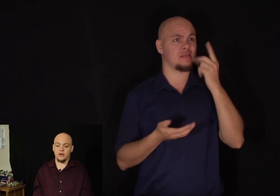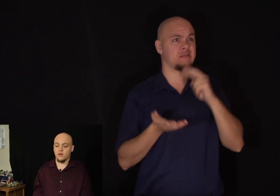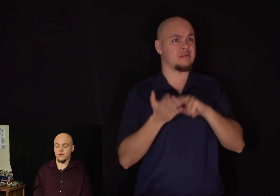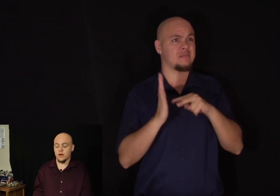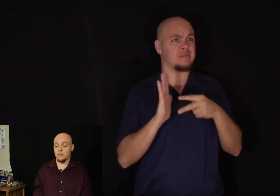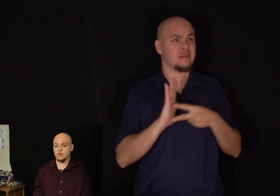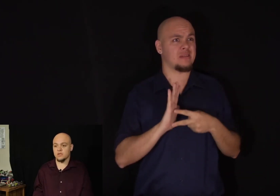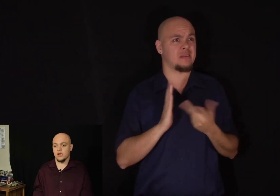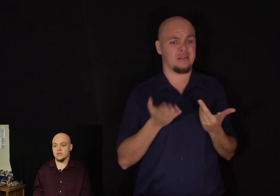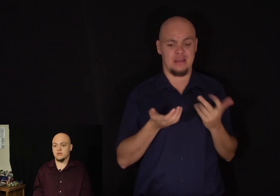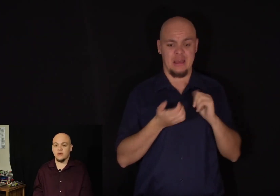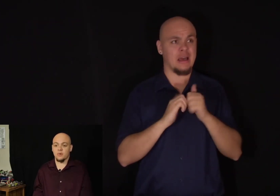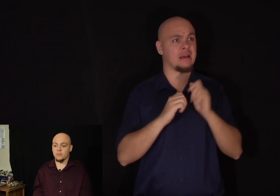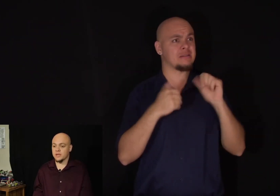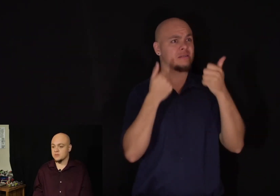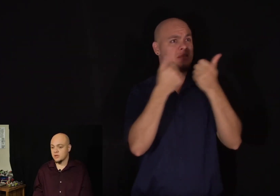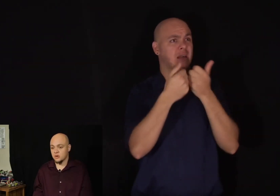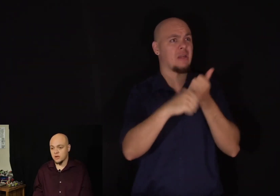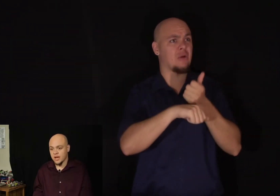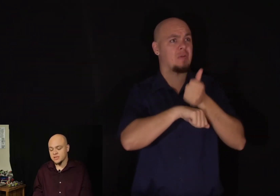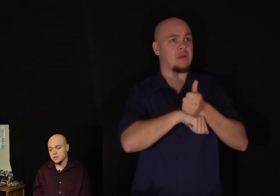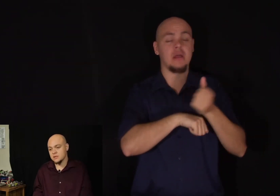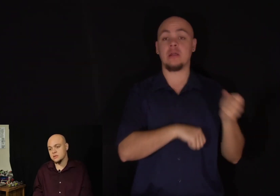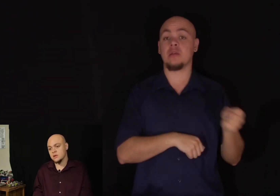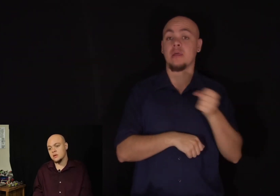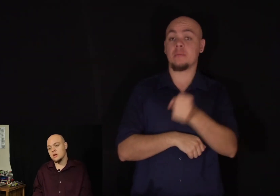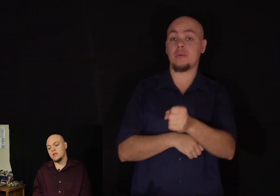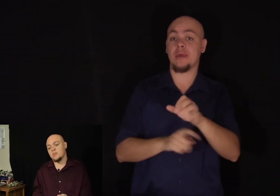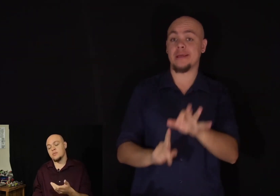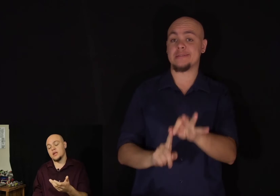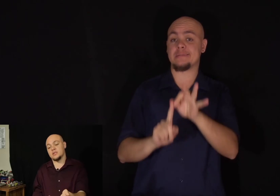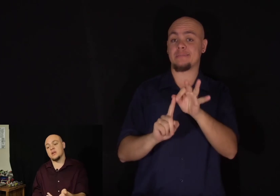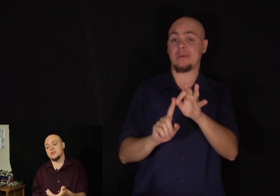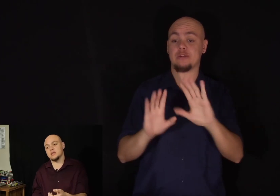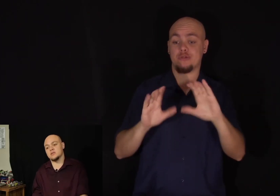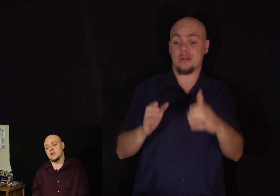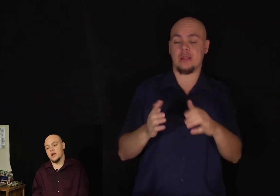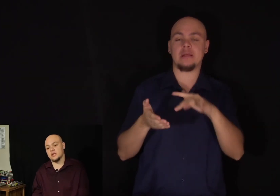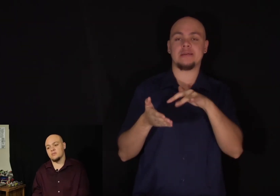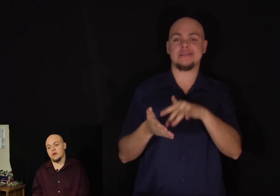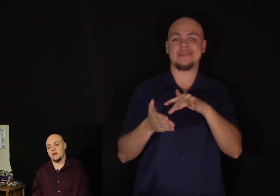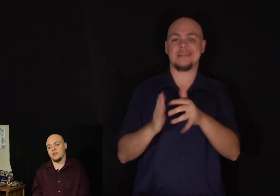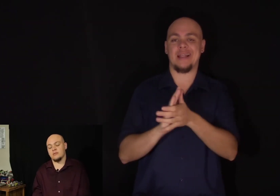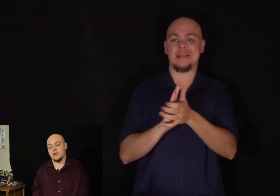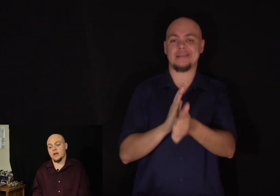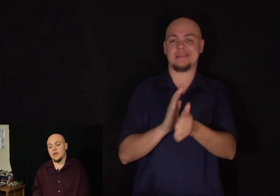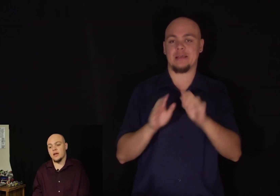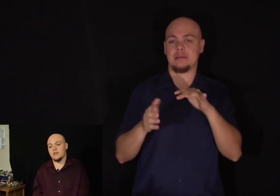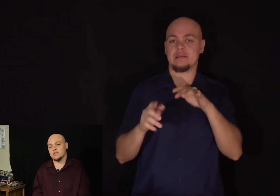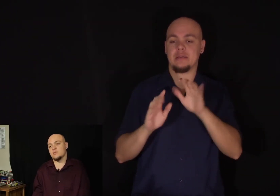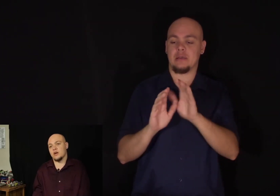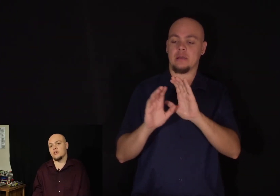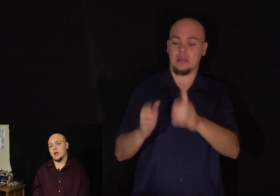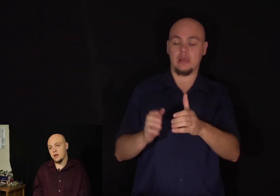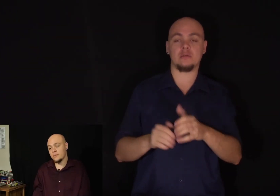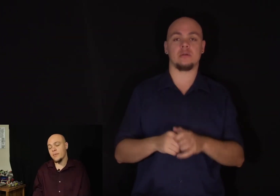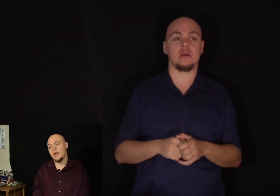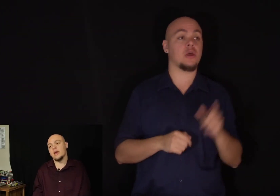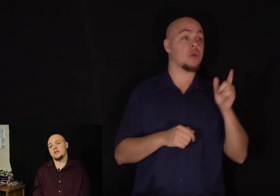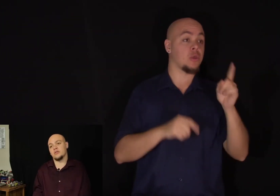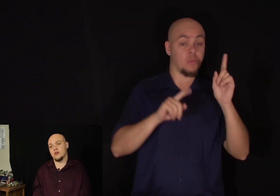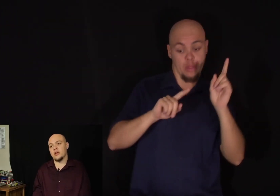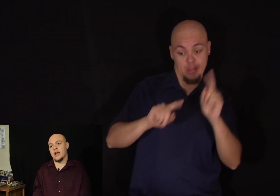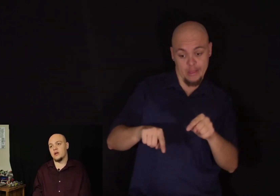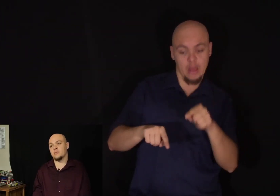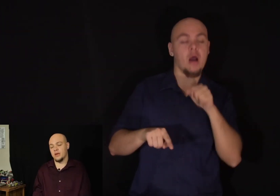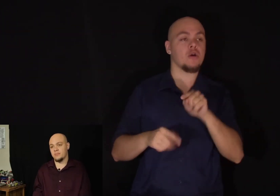means or how to overcome those things, so they put me in special classes. They put me in a study skills class where they were like, yeah, this is where you'll come,